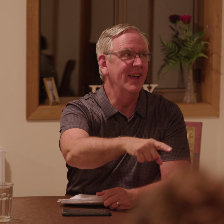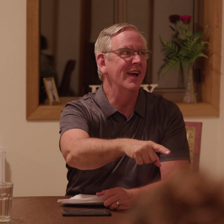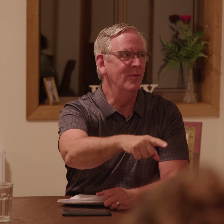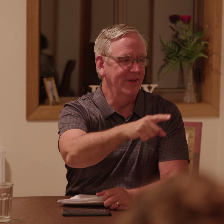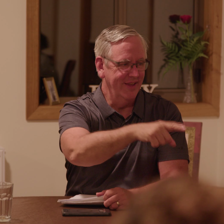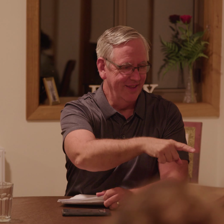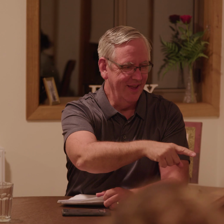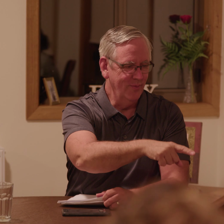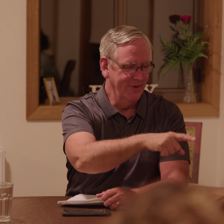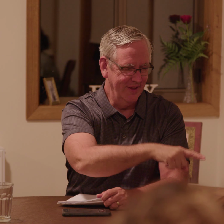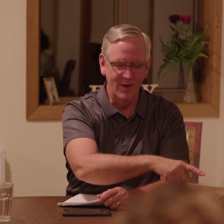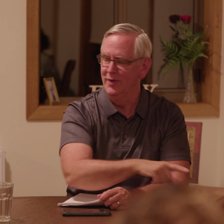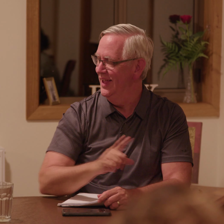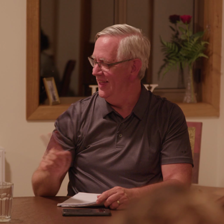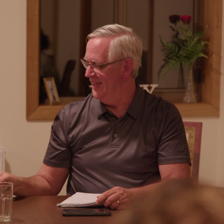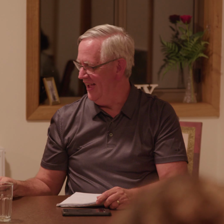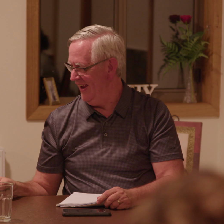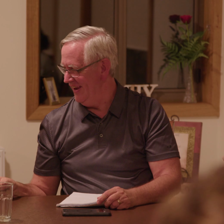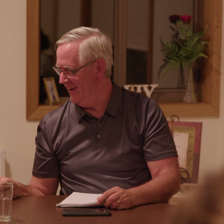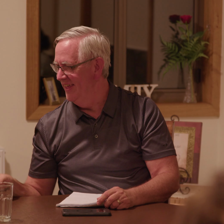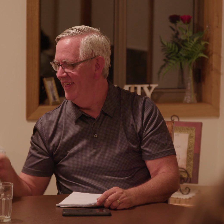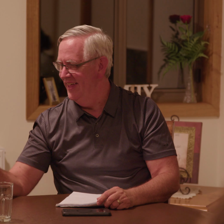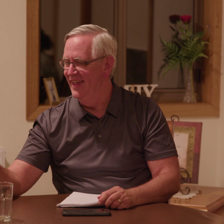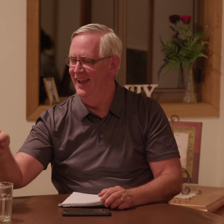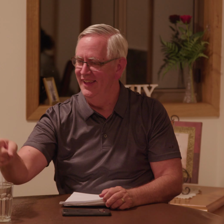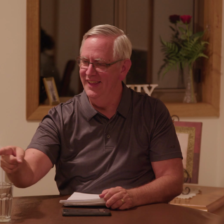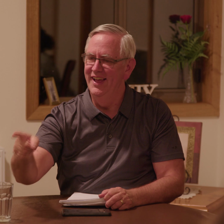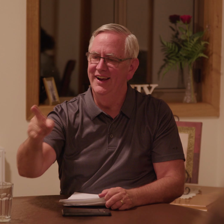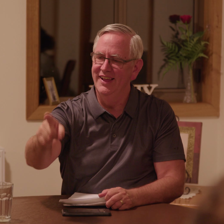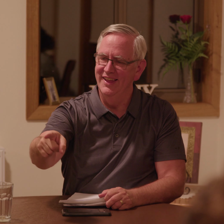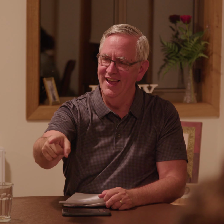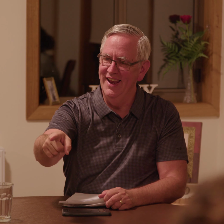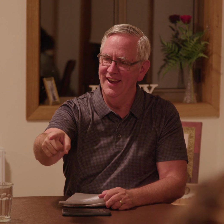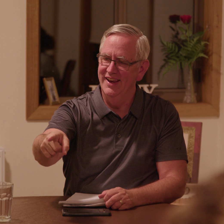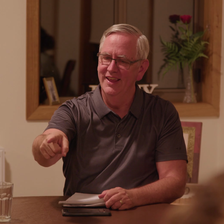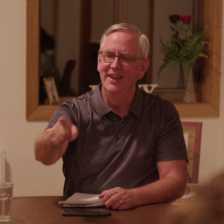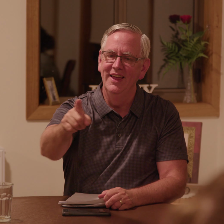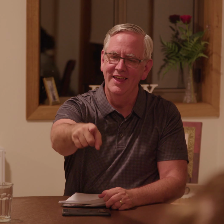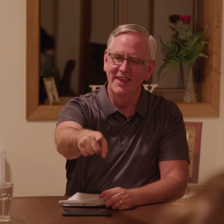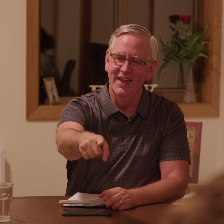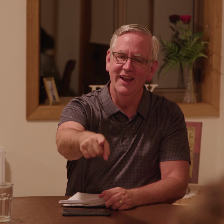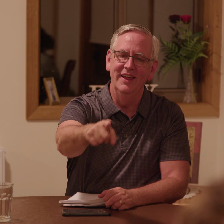Yeah. Yeah. Yeah. N. N is two. that N is two.